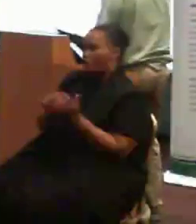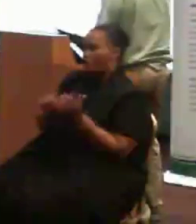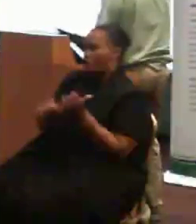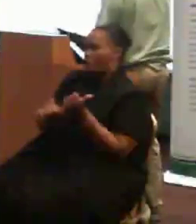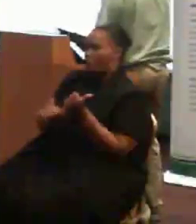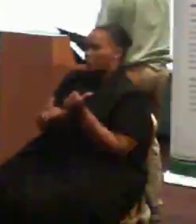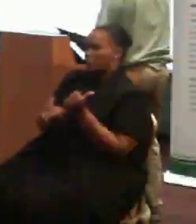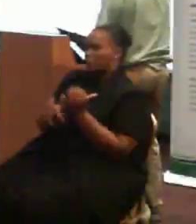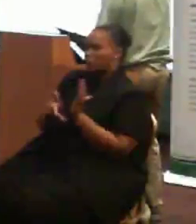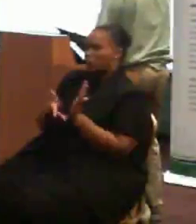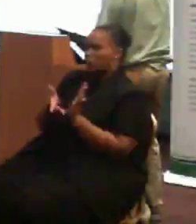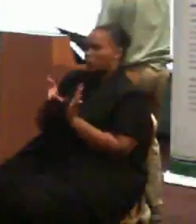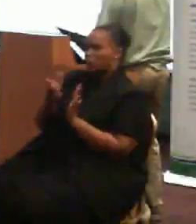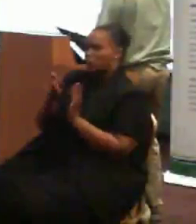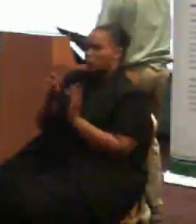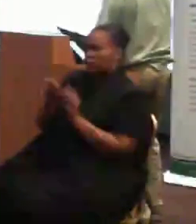argument.